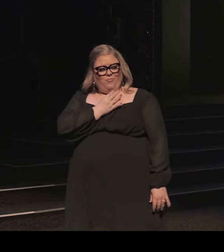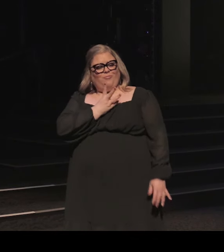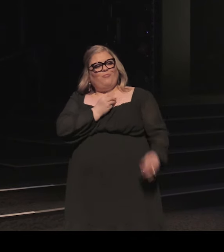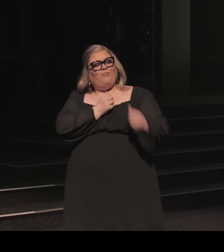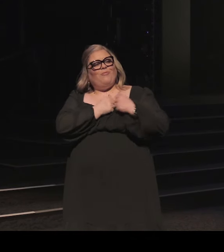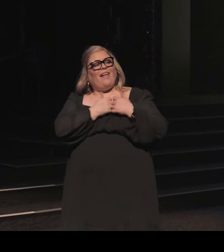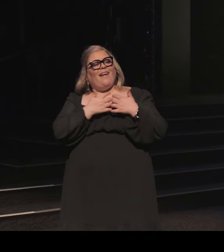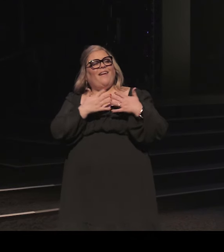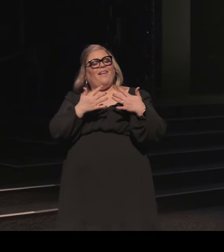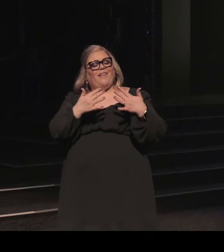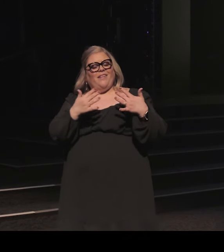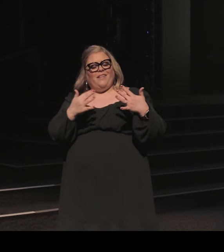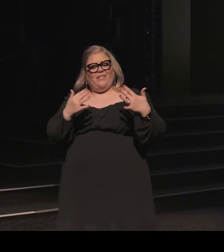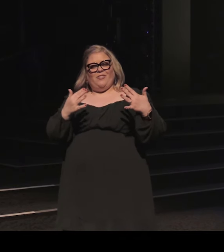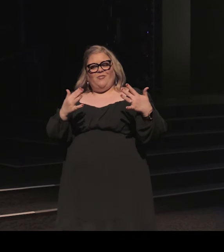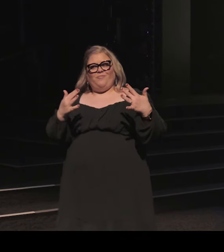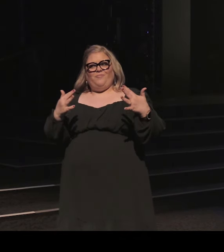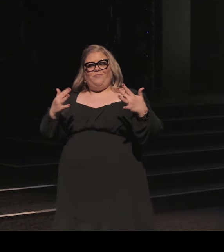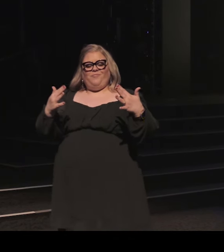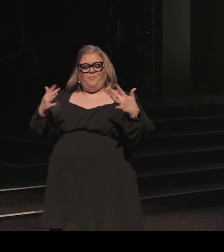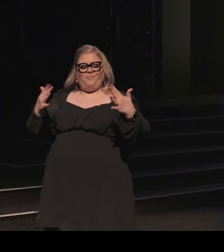be light.